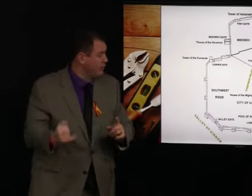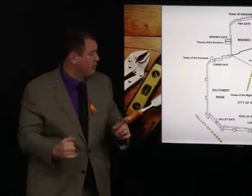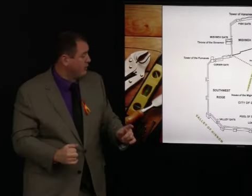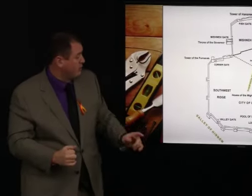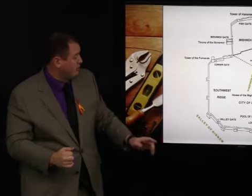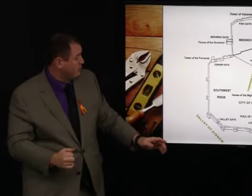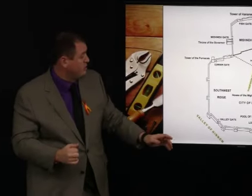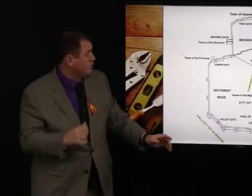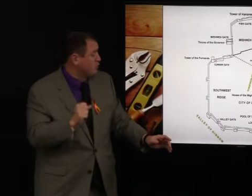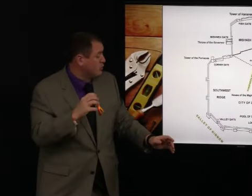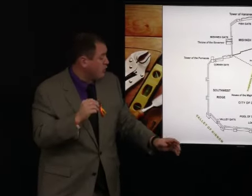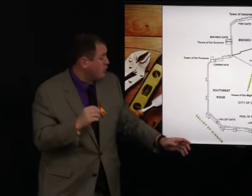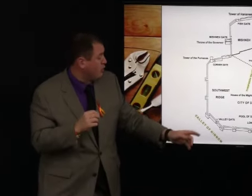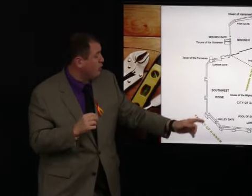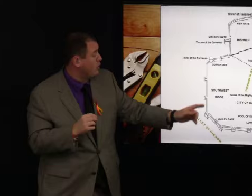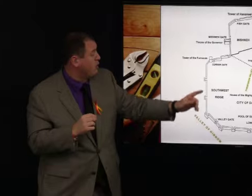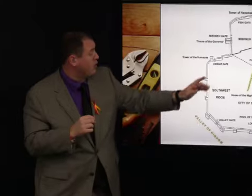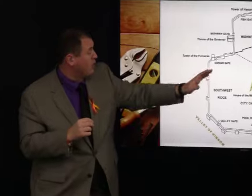an idea of what it could have looked like.